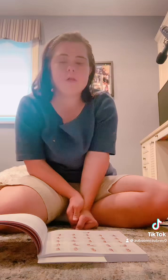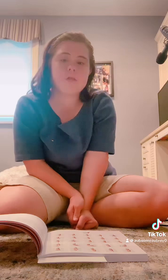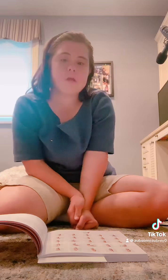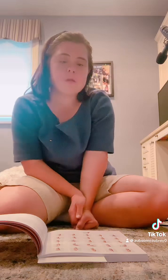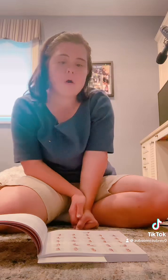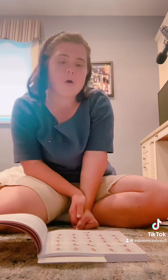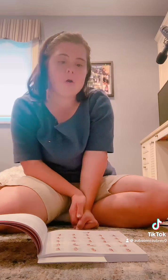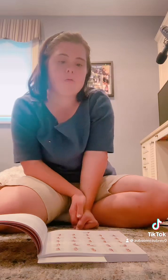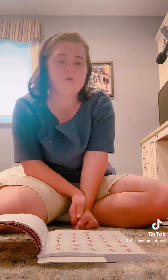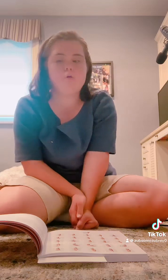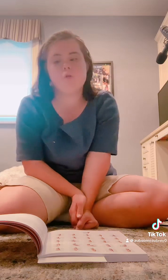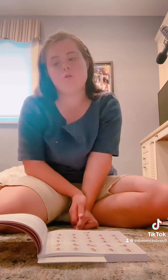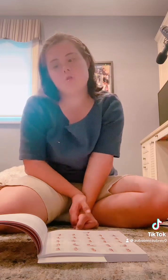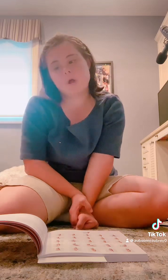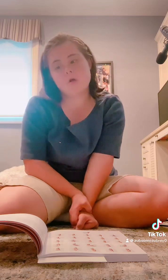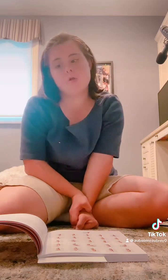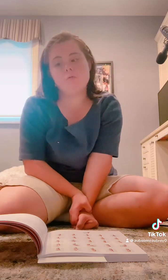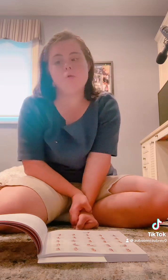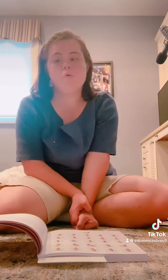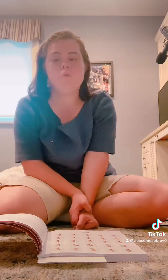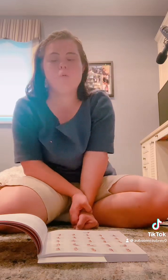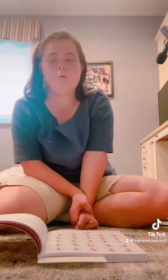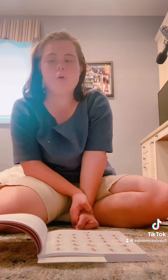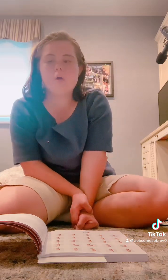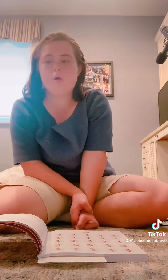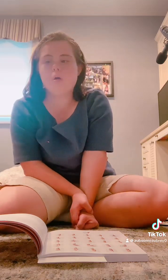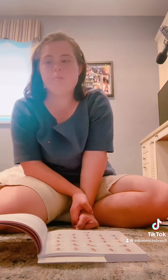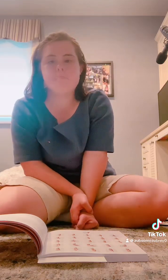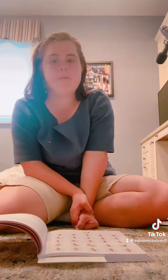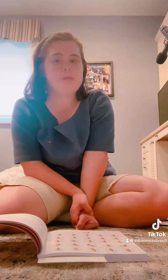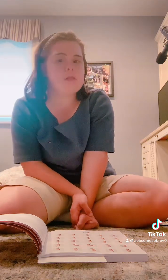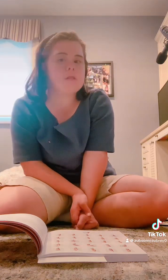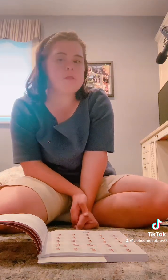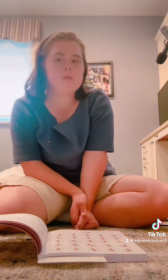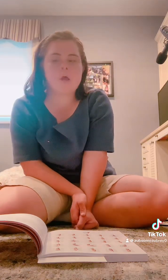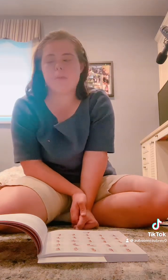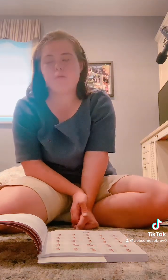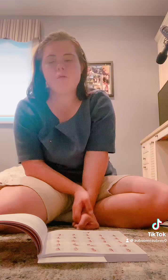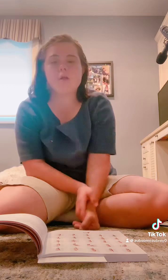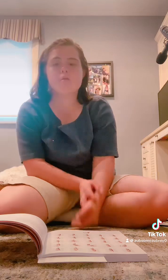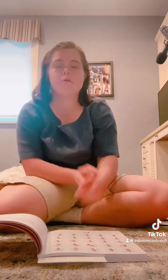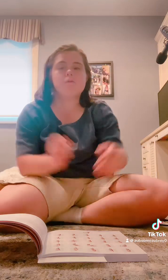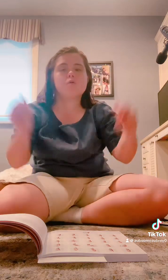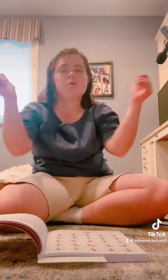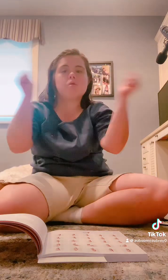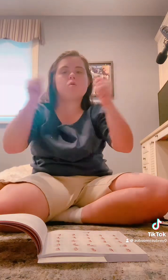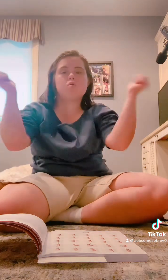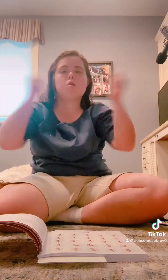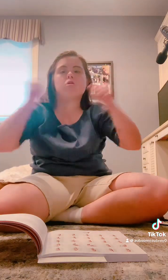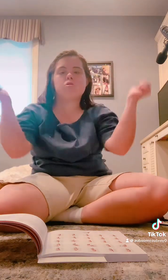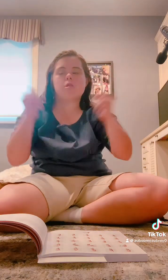sing songs, we do the shakers, we do maybe the tambourines, whatever those things are called. You kind of shake them